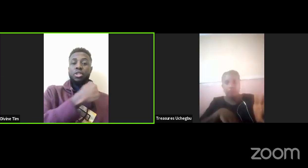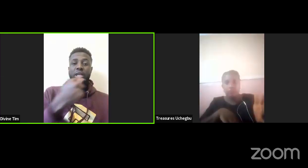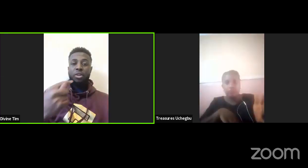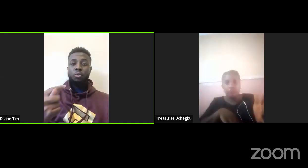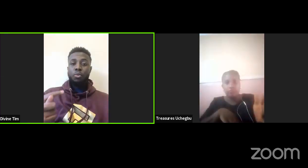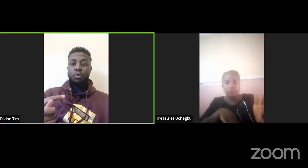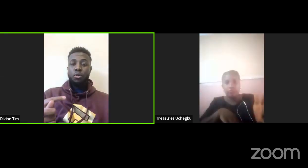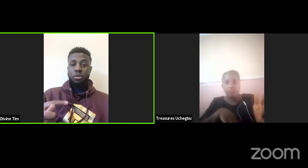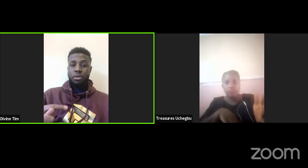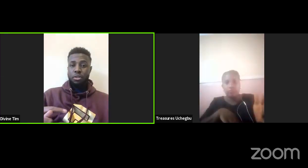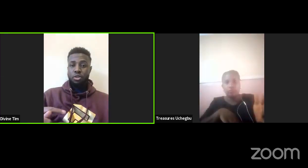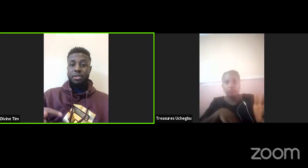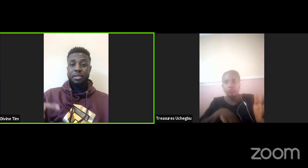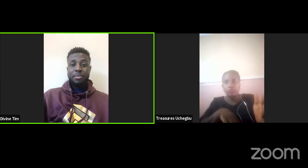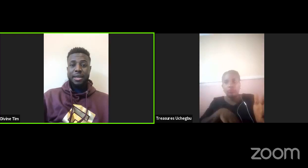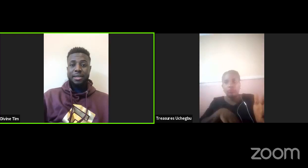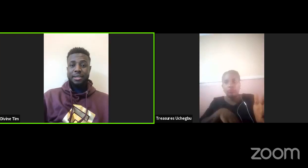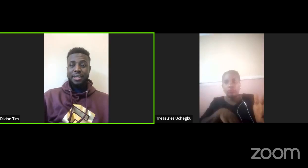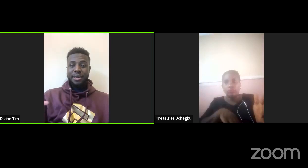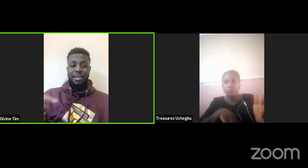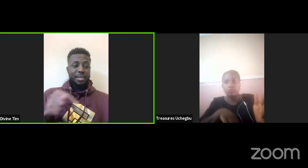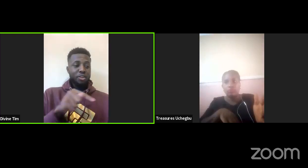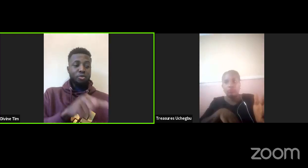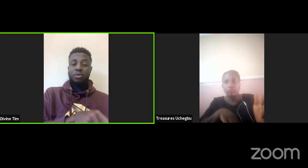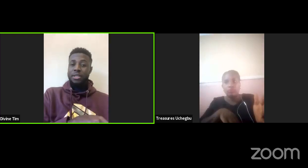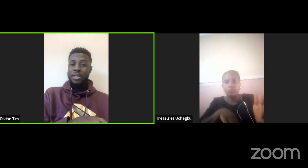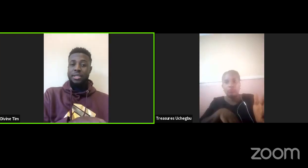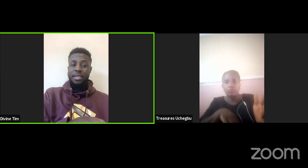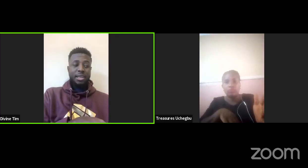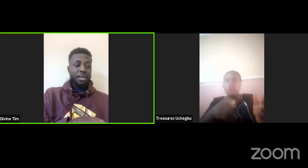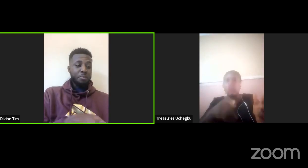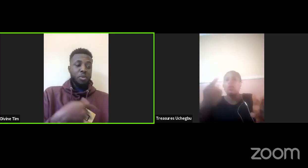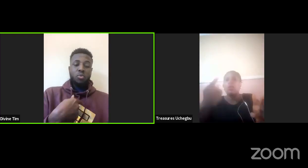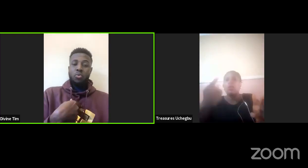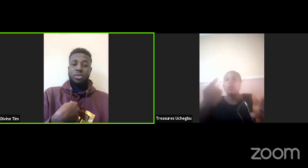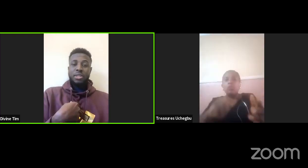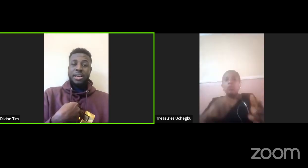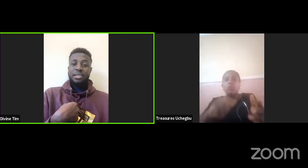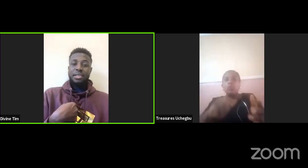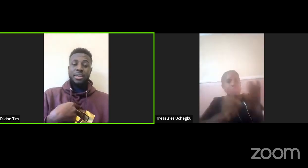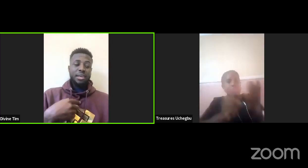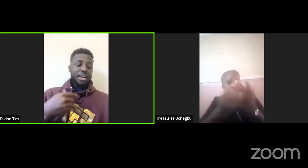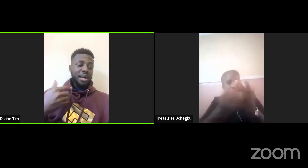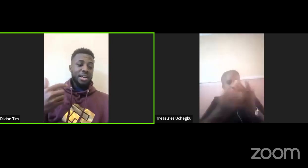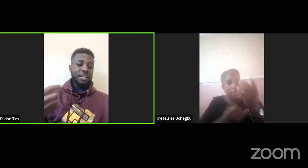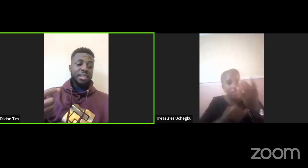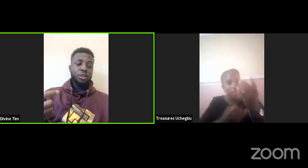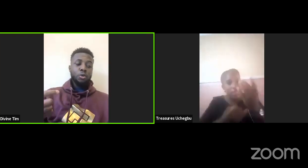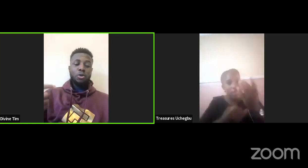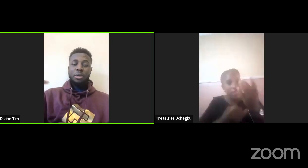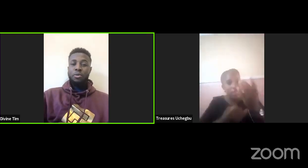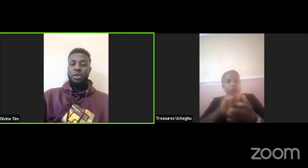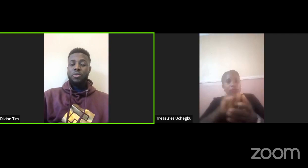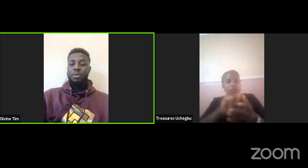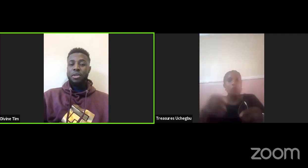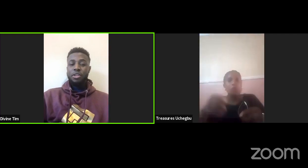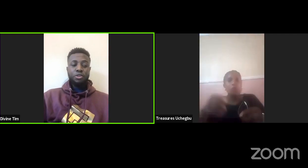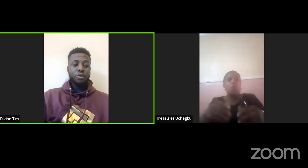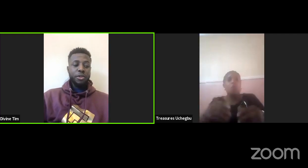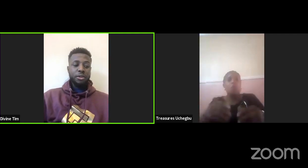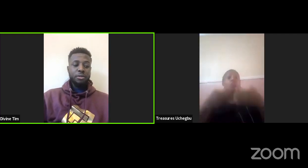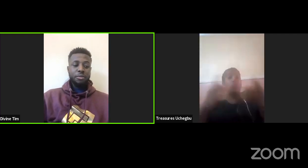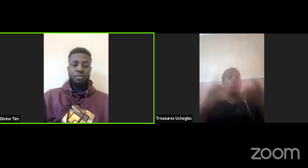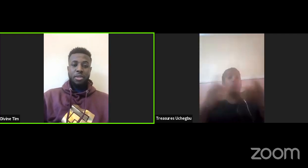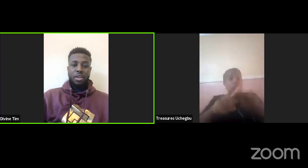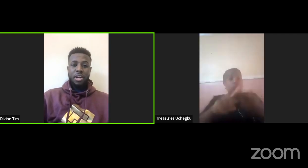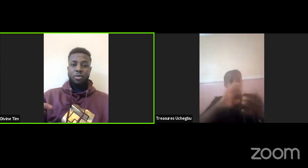the project, your proposed study plan. You can state it here. What did I say? I intend to collaborate with the Ministry